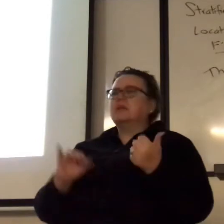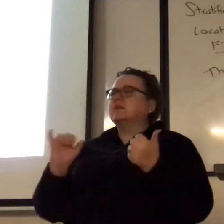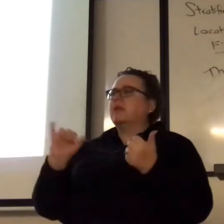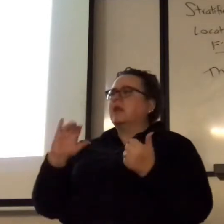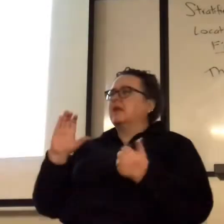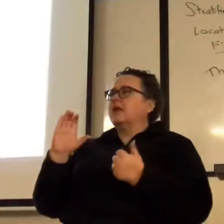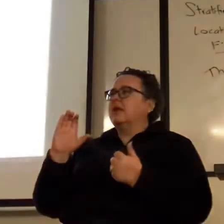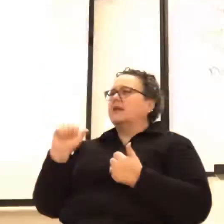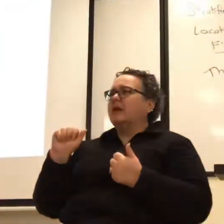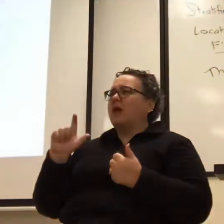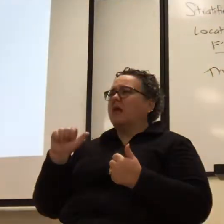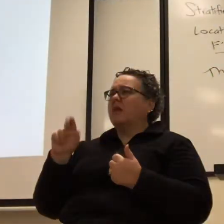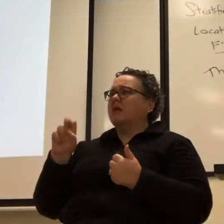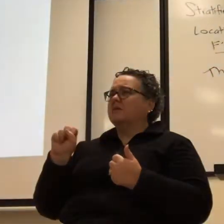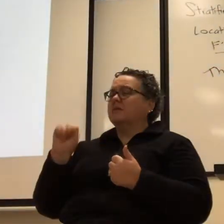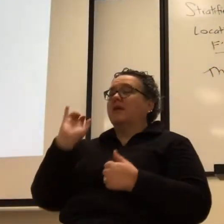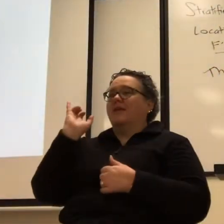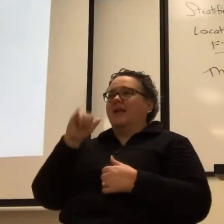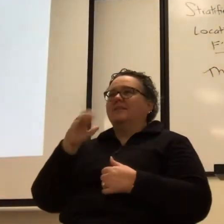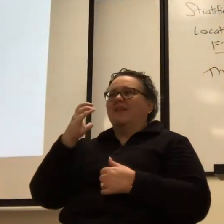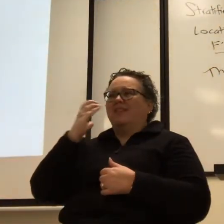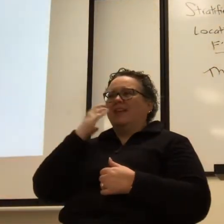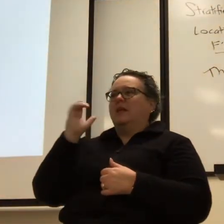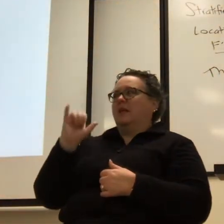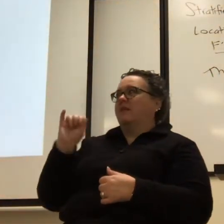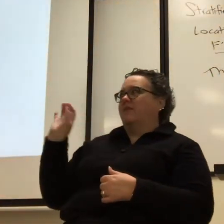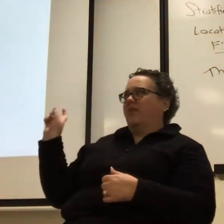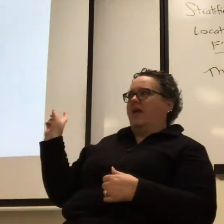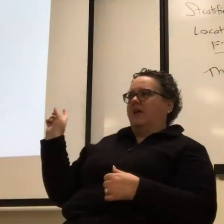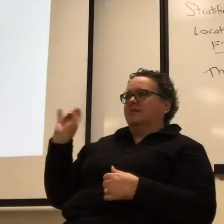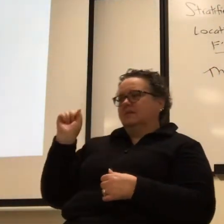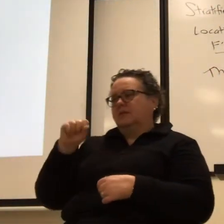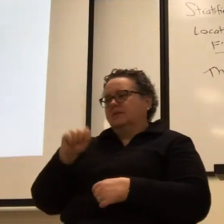Oh yeah, callus is like a thickening of that, essentially.